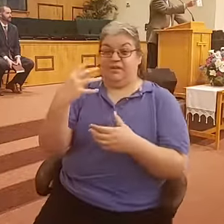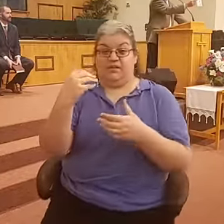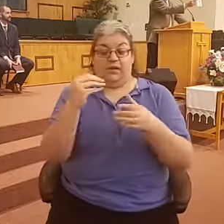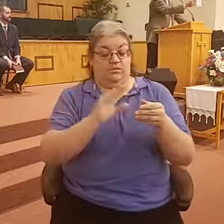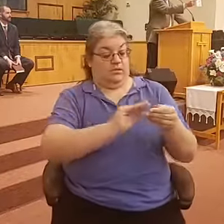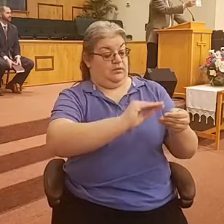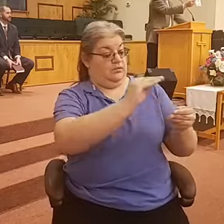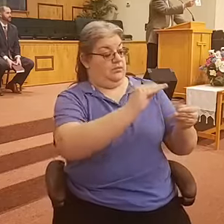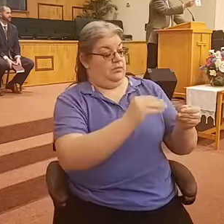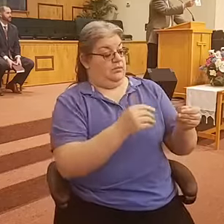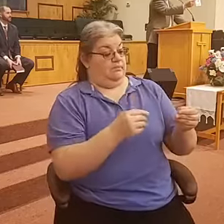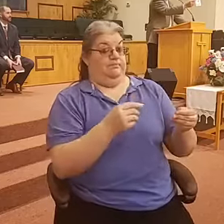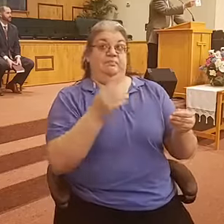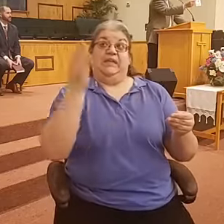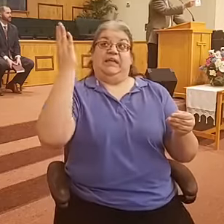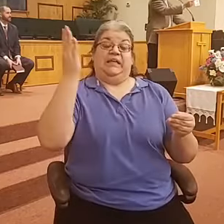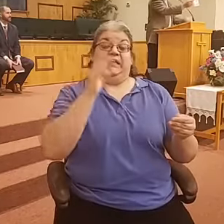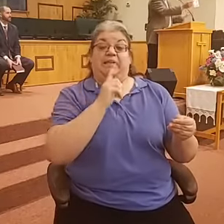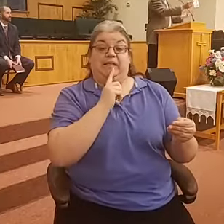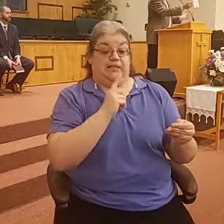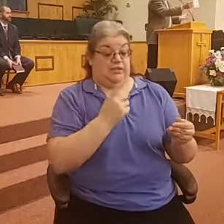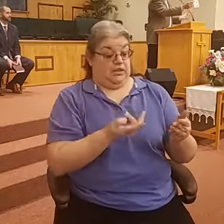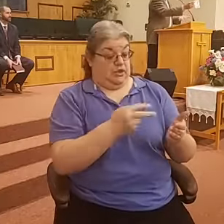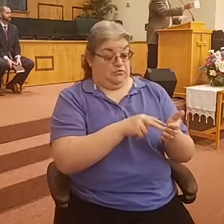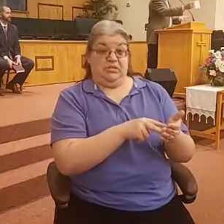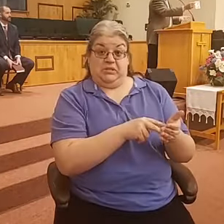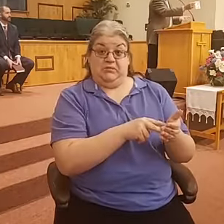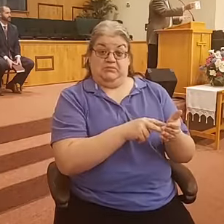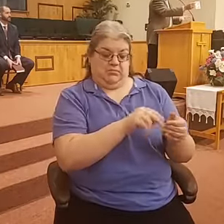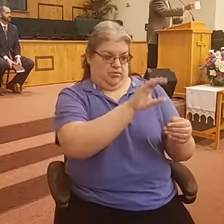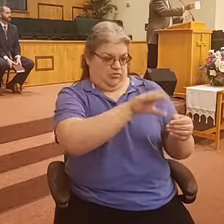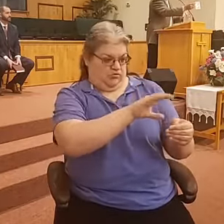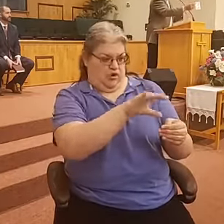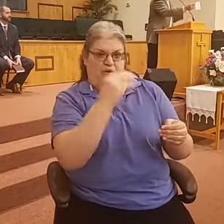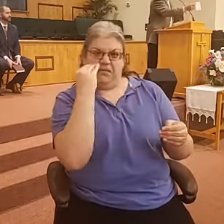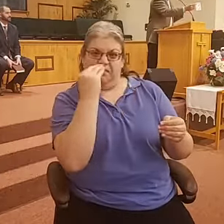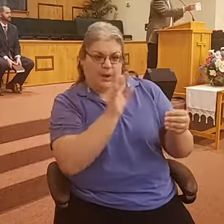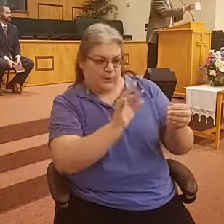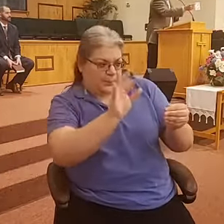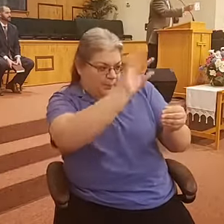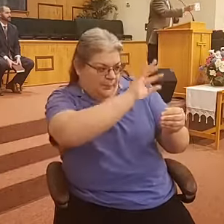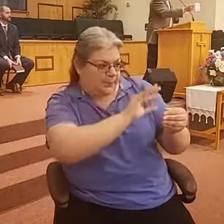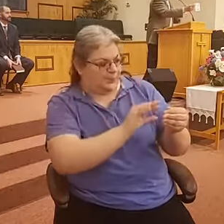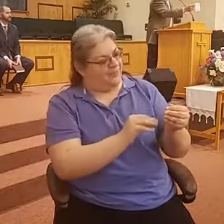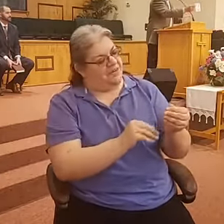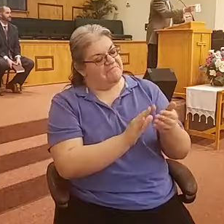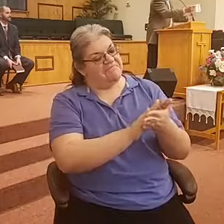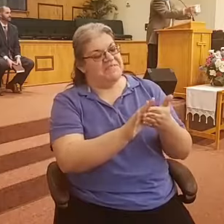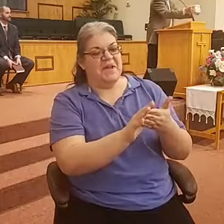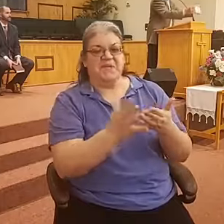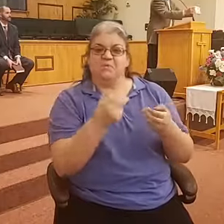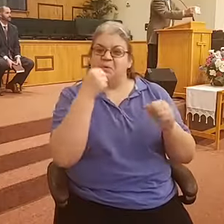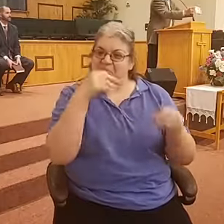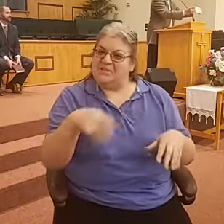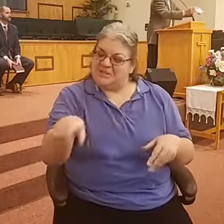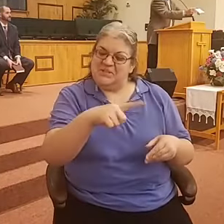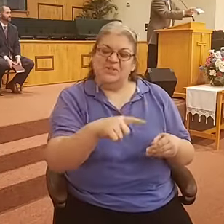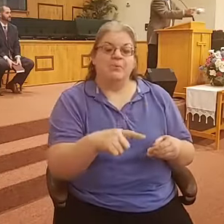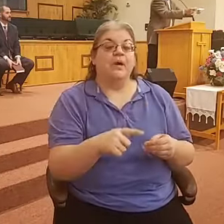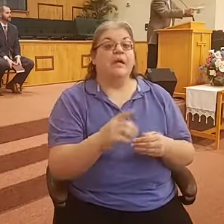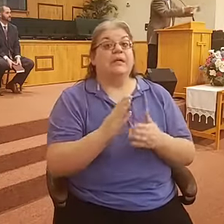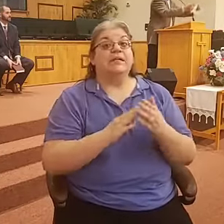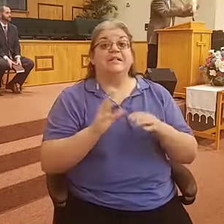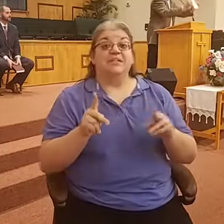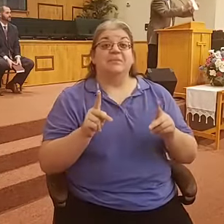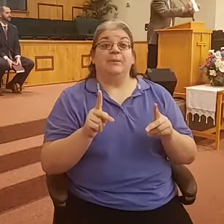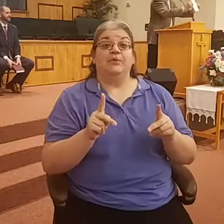risen." We want to be a blessing to you since we couldn't have Easter service. But what we discovered was some people got